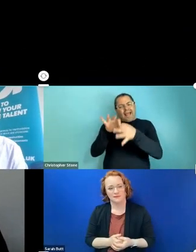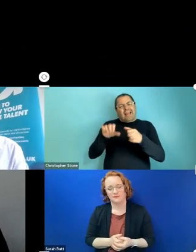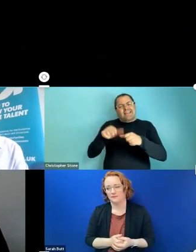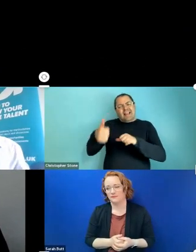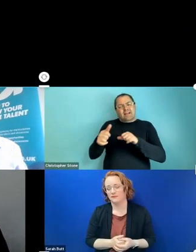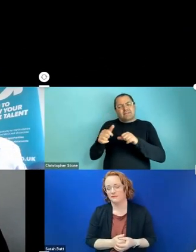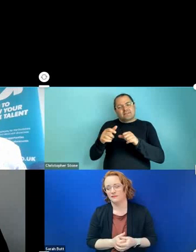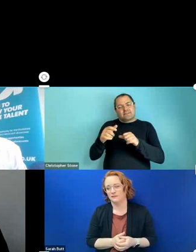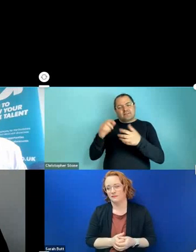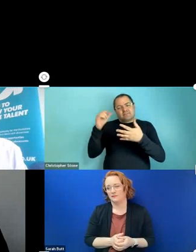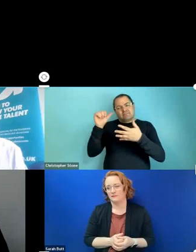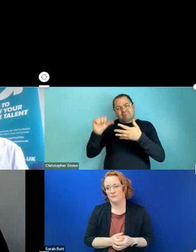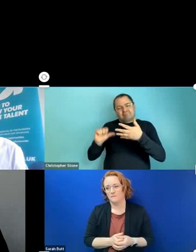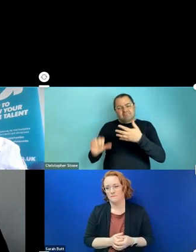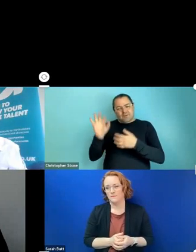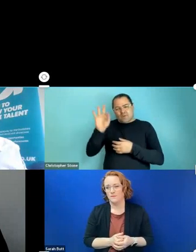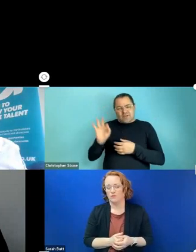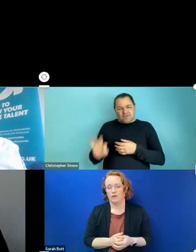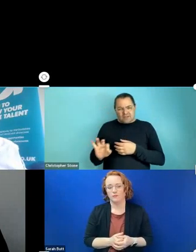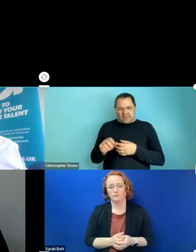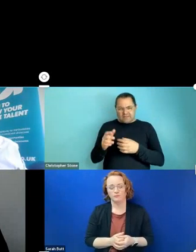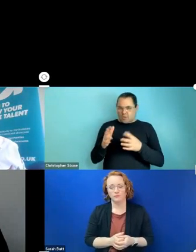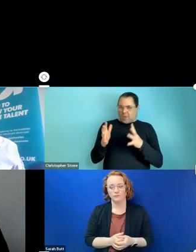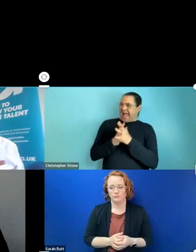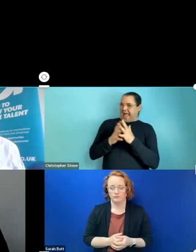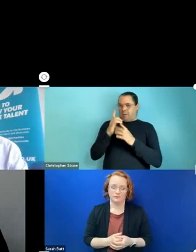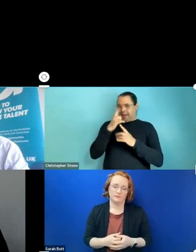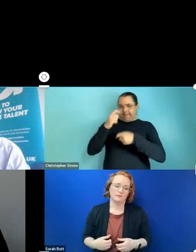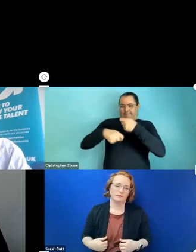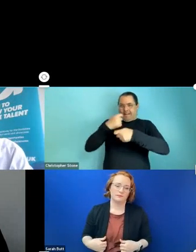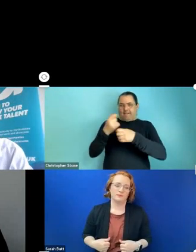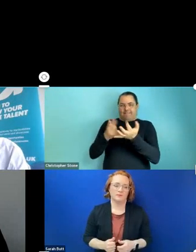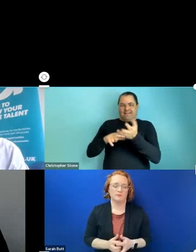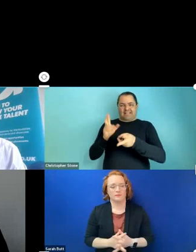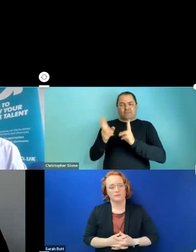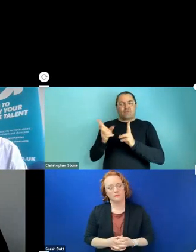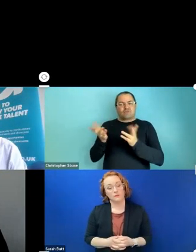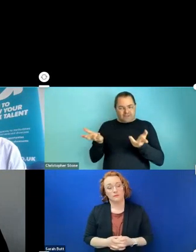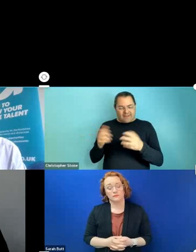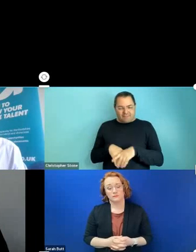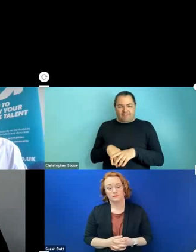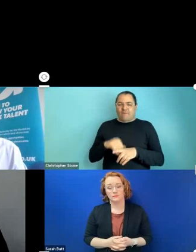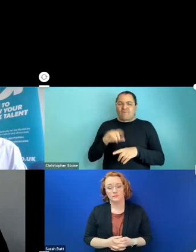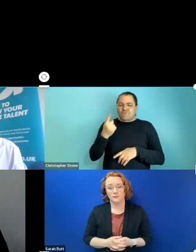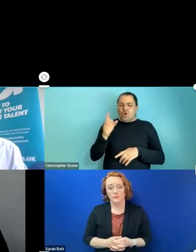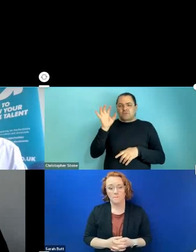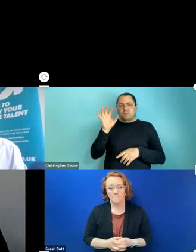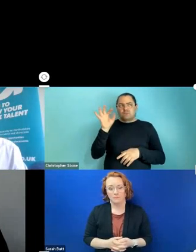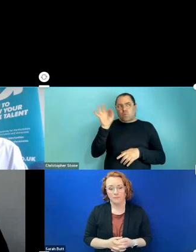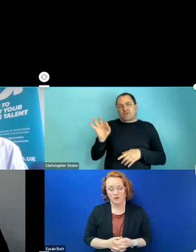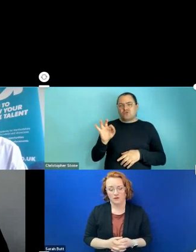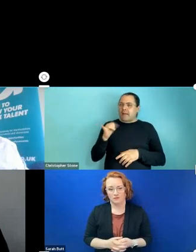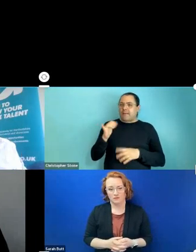into this section here about how you actually get into this career field. So my first question is, which subjects will I need